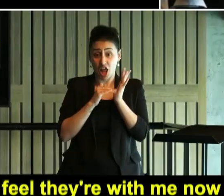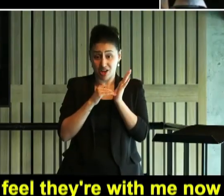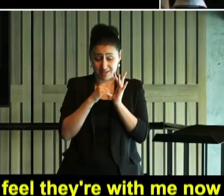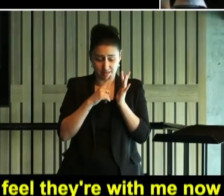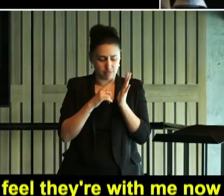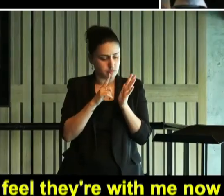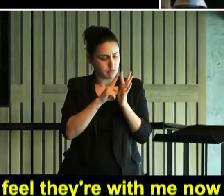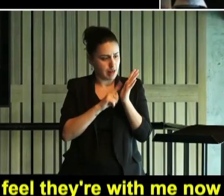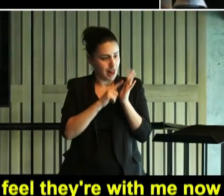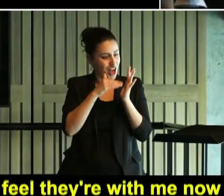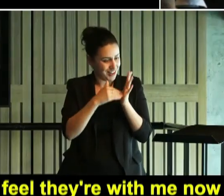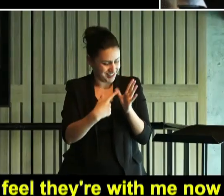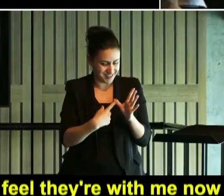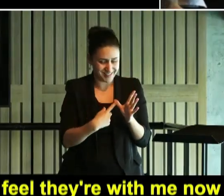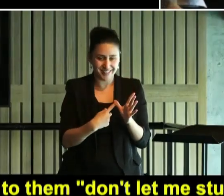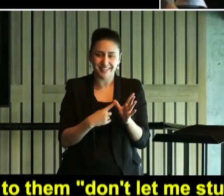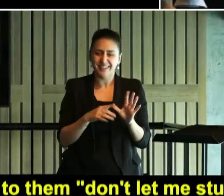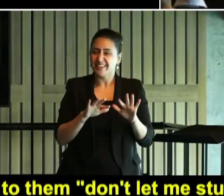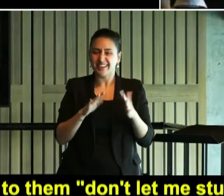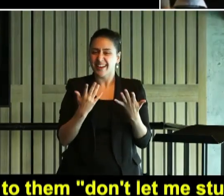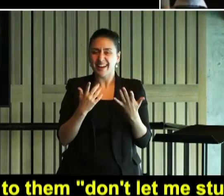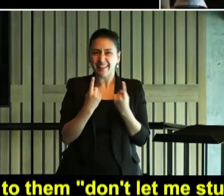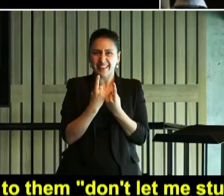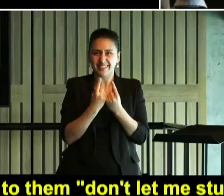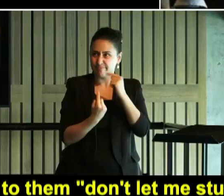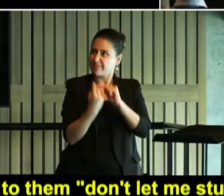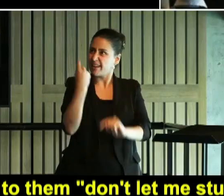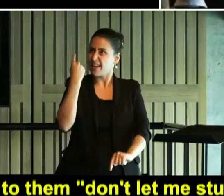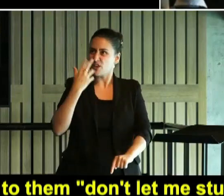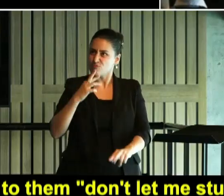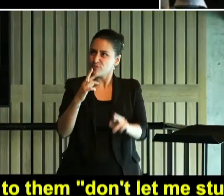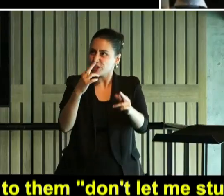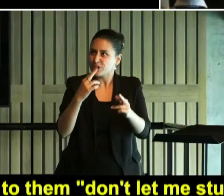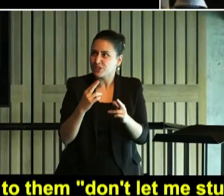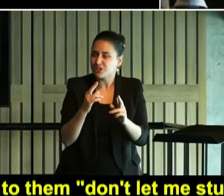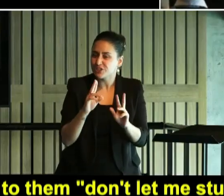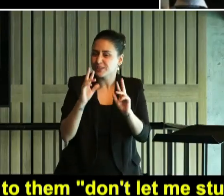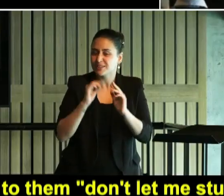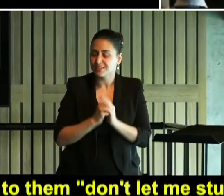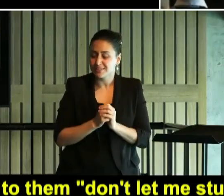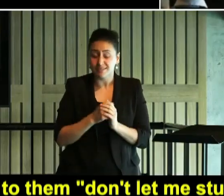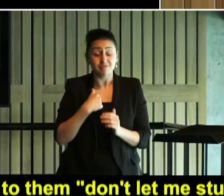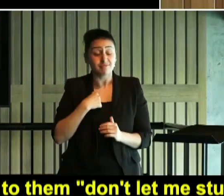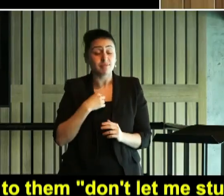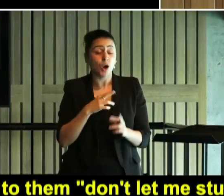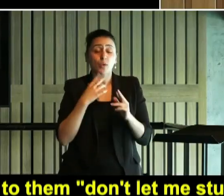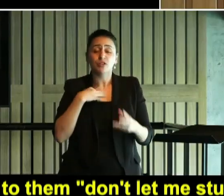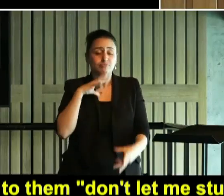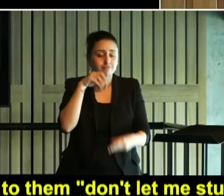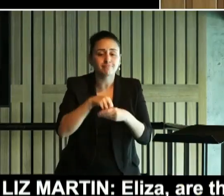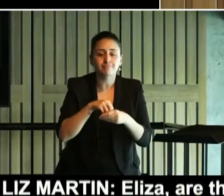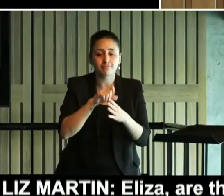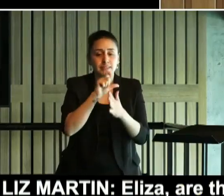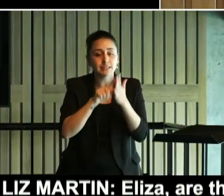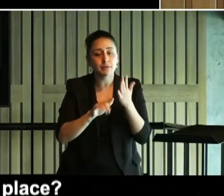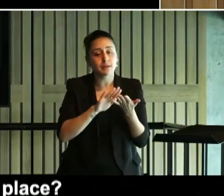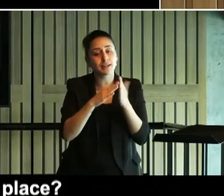that you would have liked put in place when you were younger? Yeah, I wish that I had have known the disability community. Like, I think